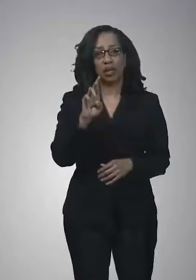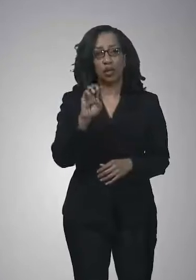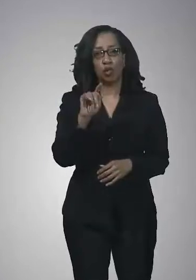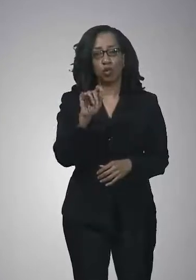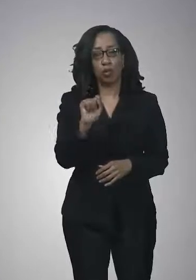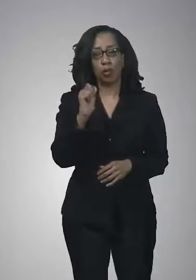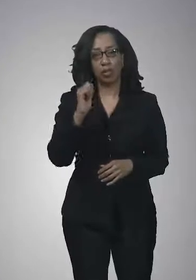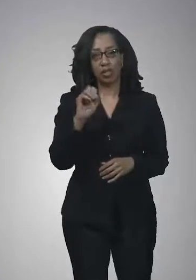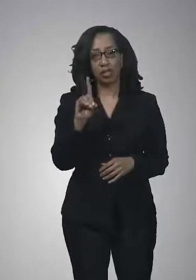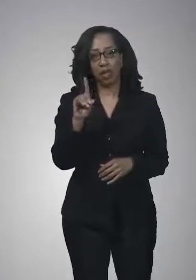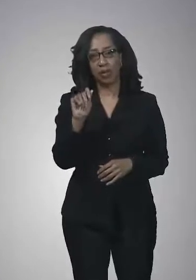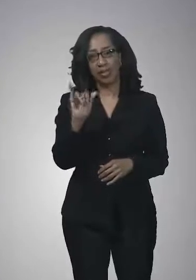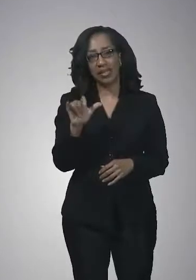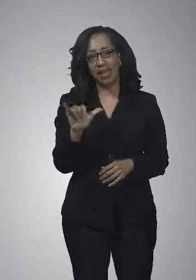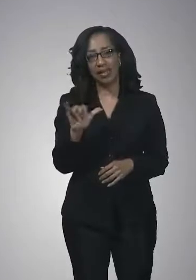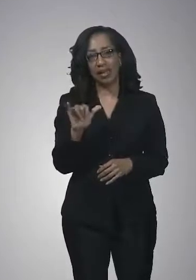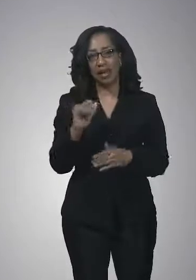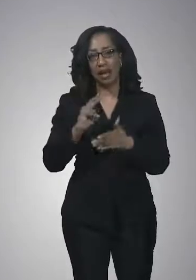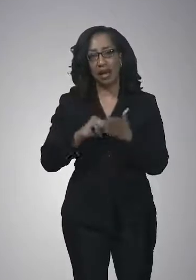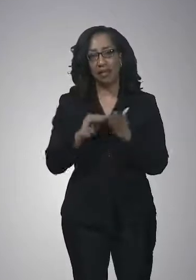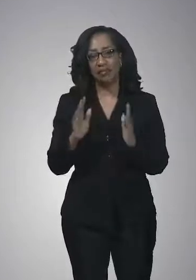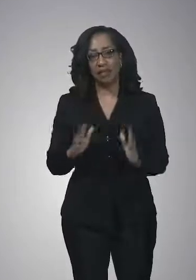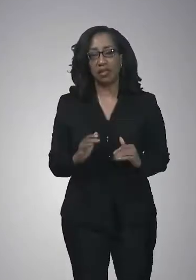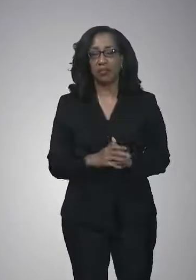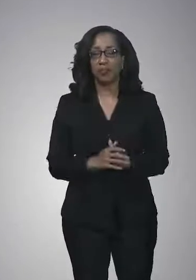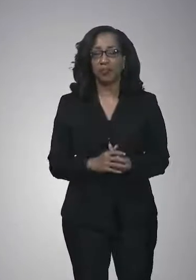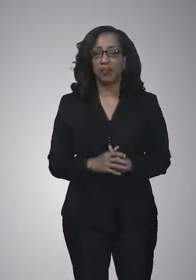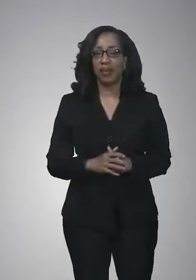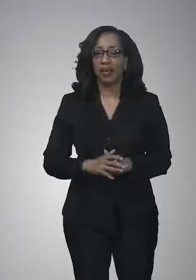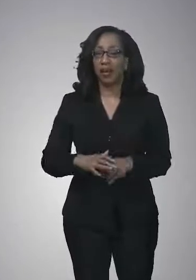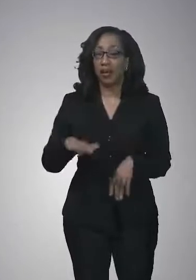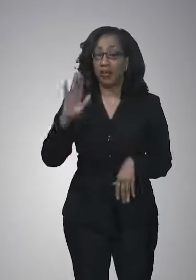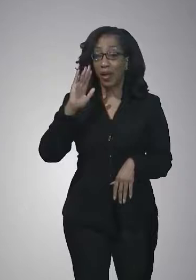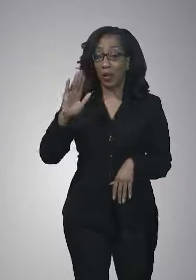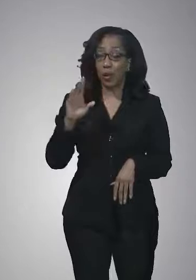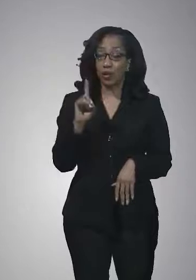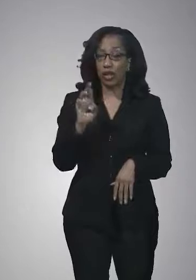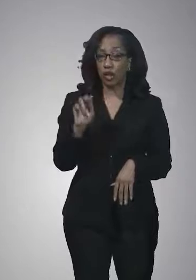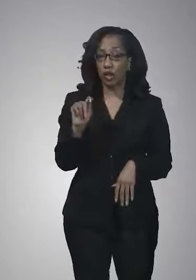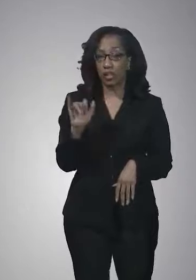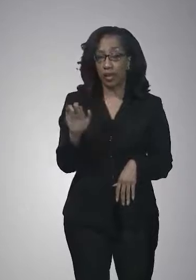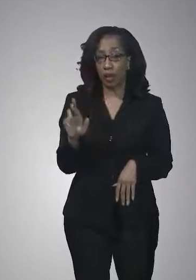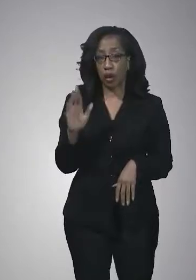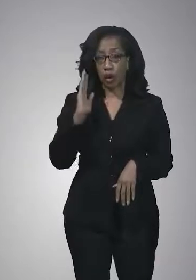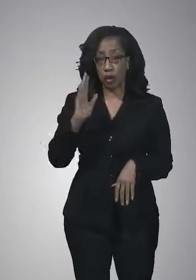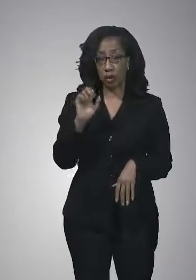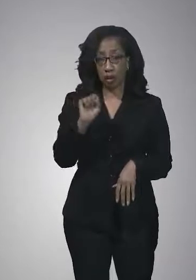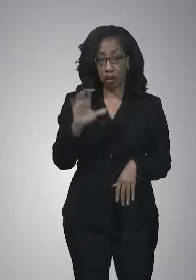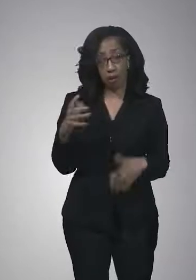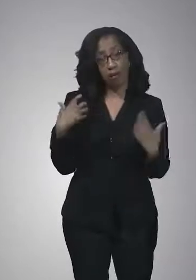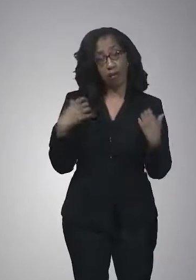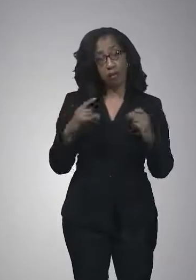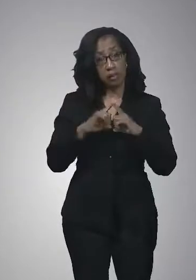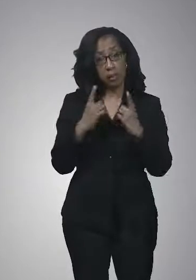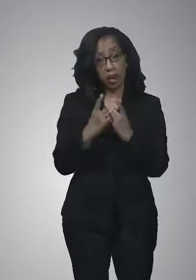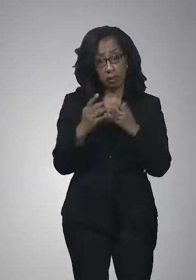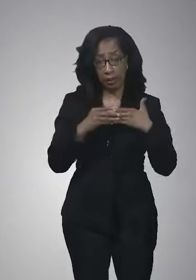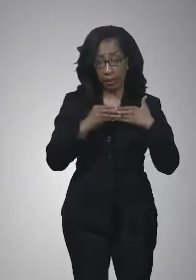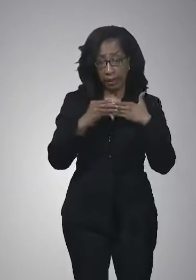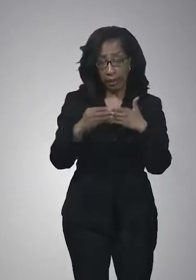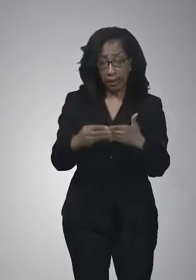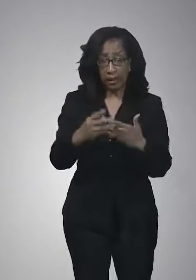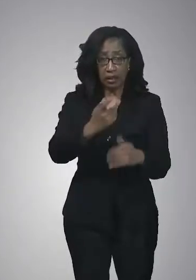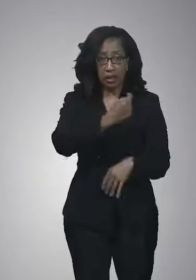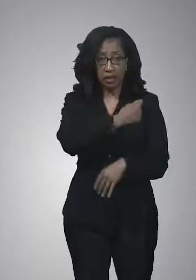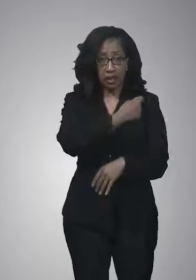Hi, Dr. Taylor. Will the Shelby County Health Department be leading the charge to vaccinate the 5